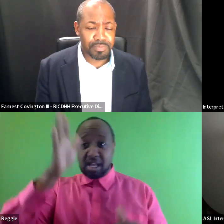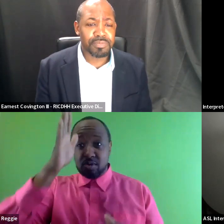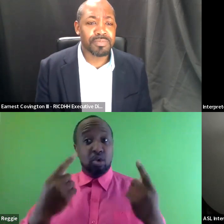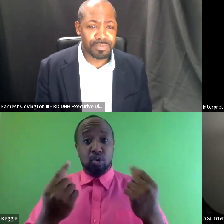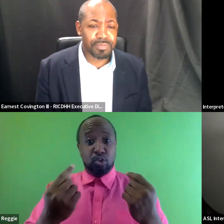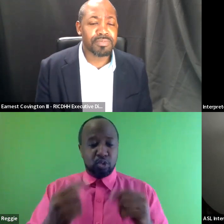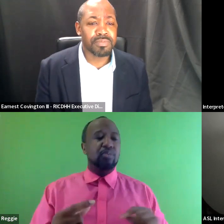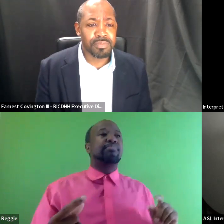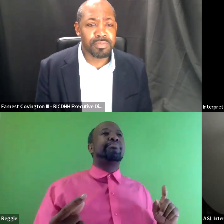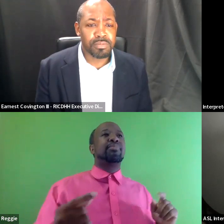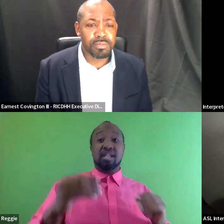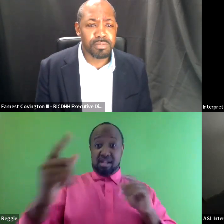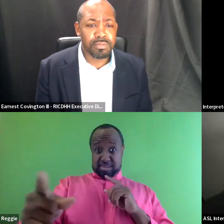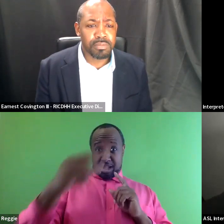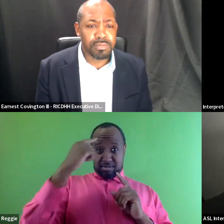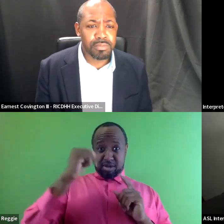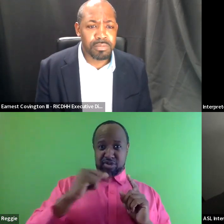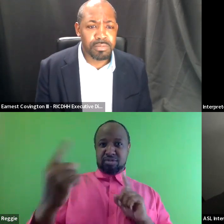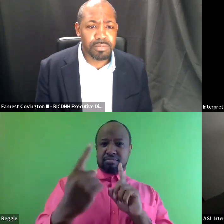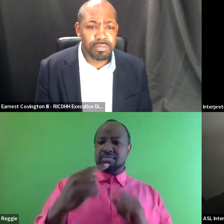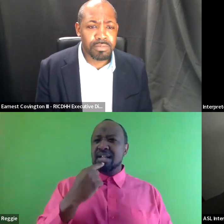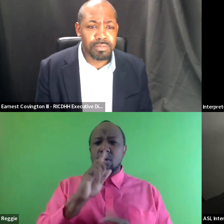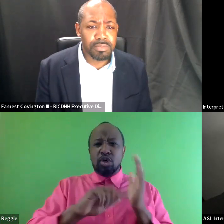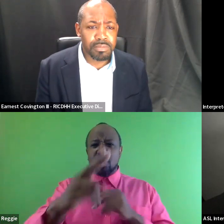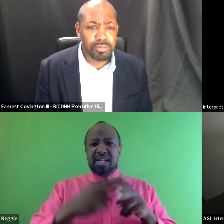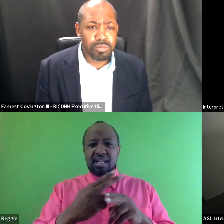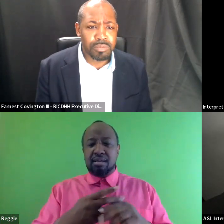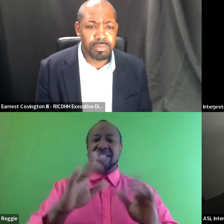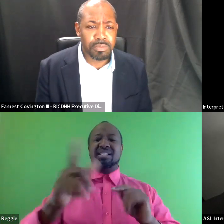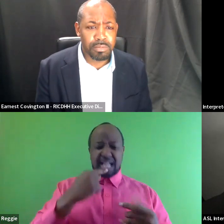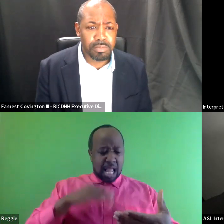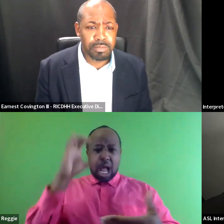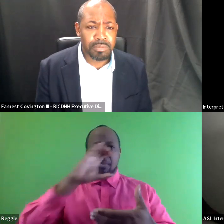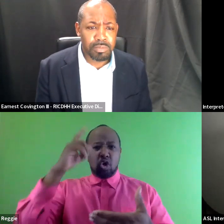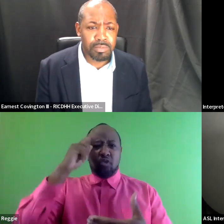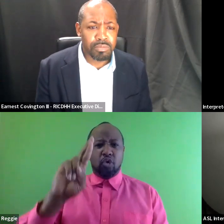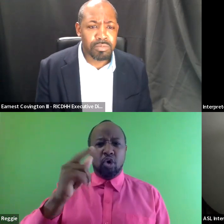So it's important to introduce teachers to the parents, for example.